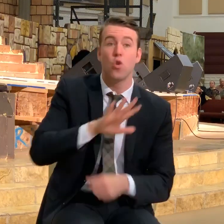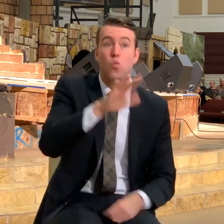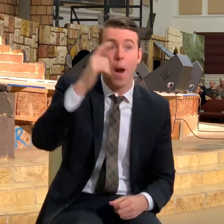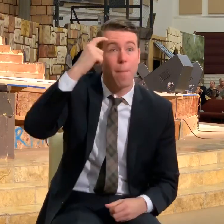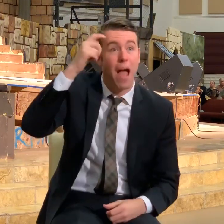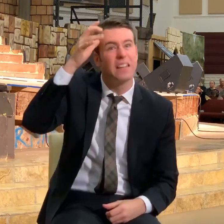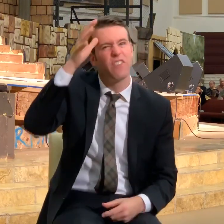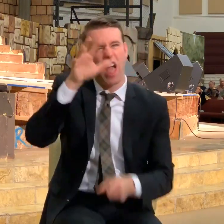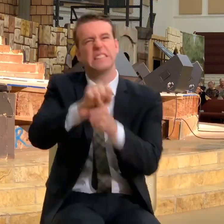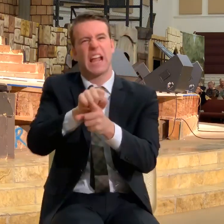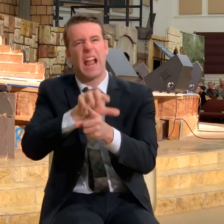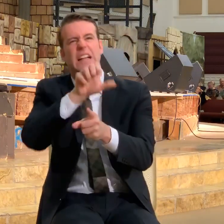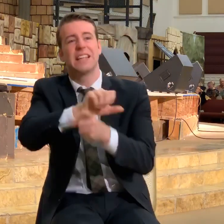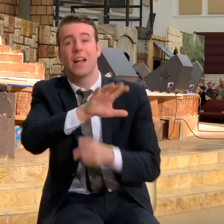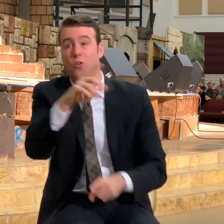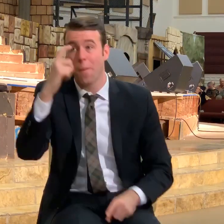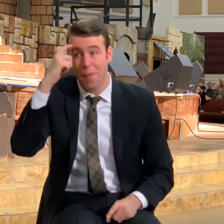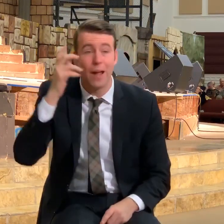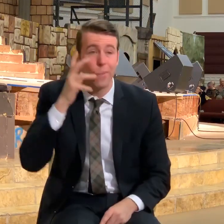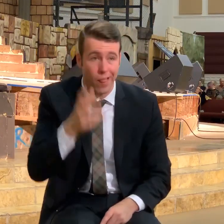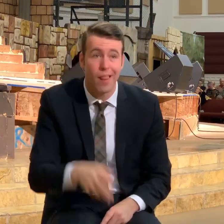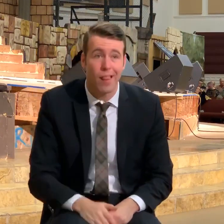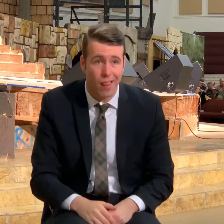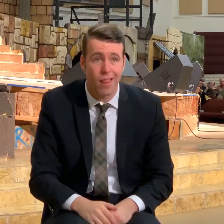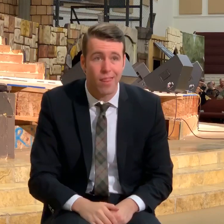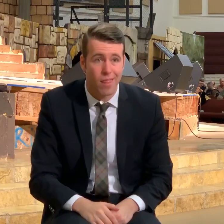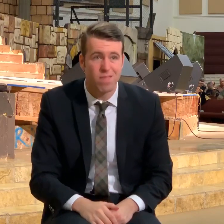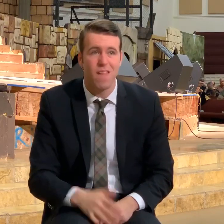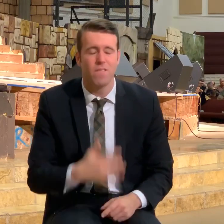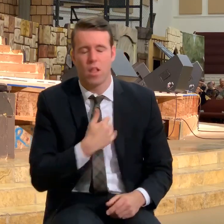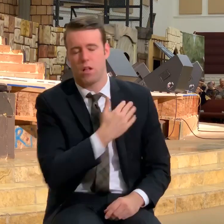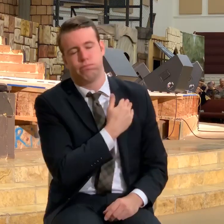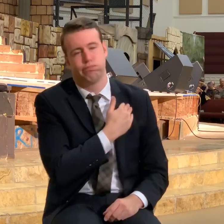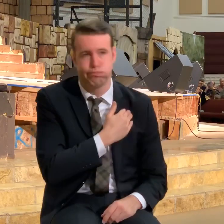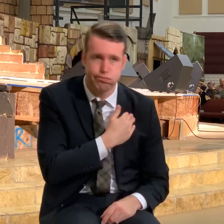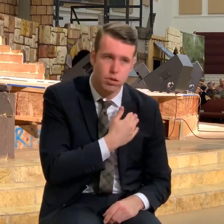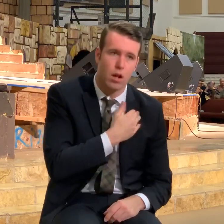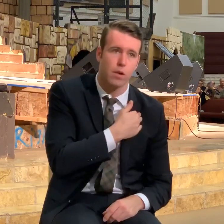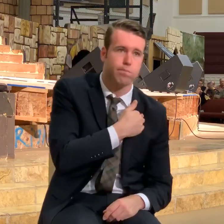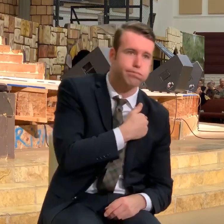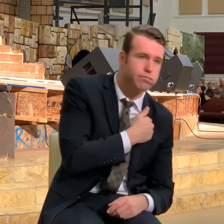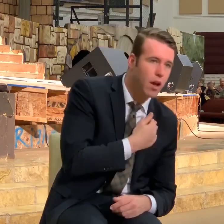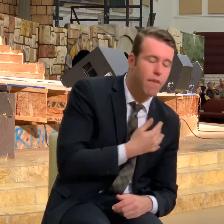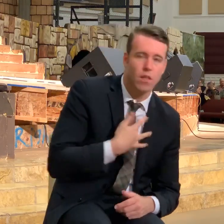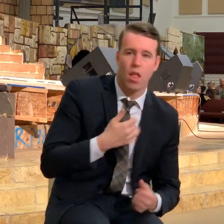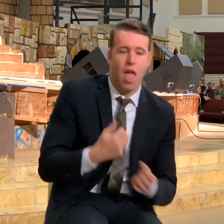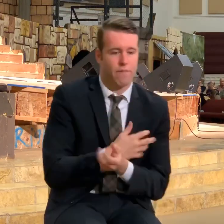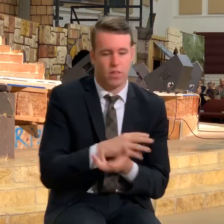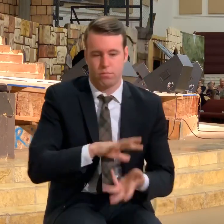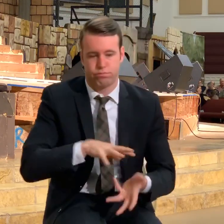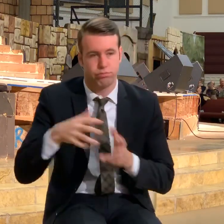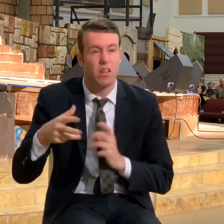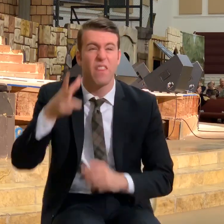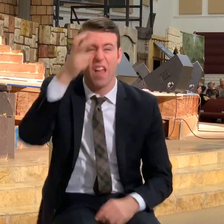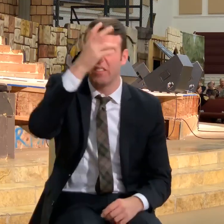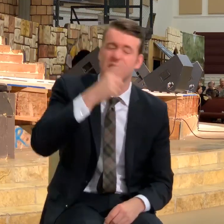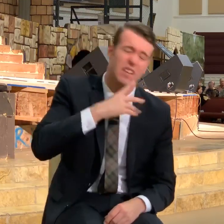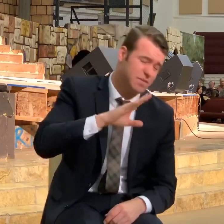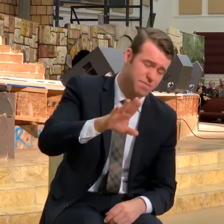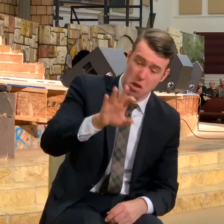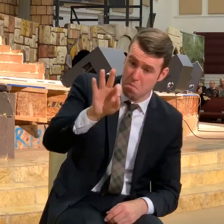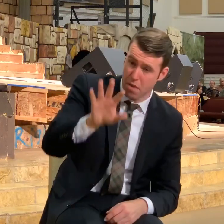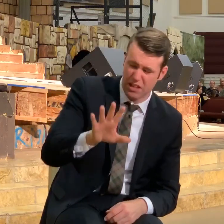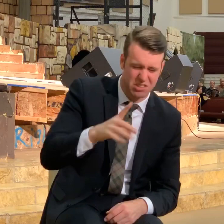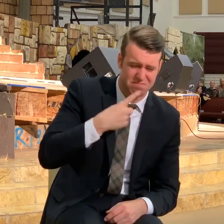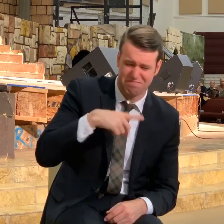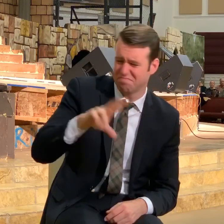your mind. Anybody know about that? It just weighs on you. You You feel like everything's going to collapse. The devil starts telling you, you're never going to pastor this church.